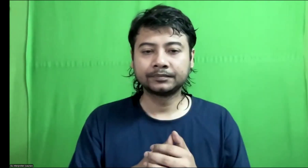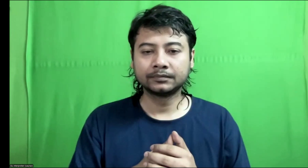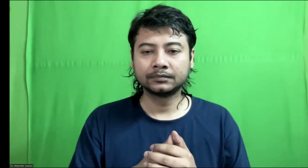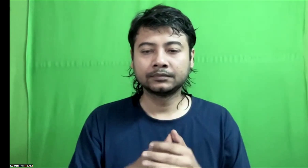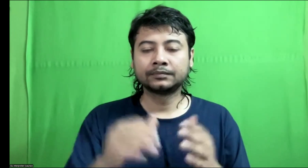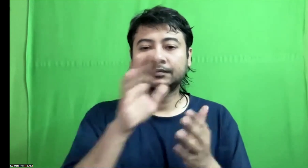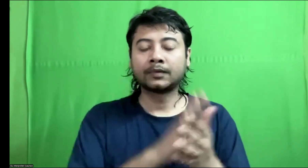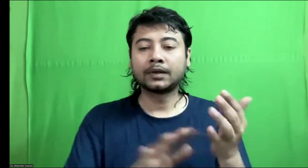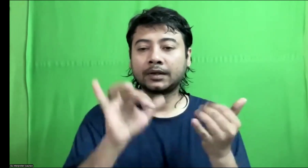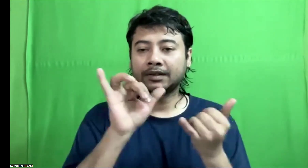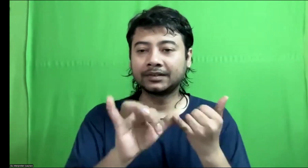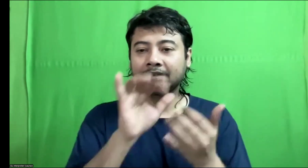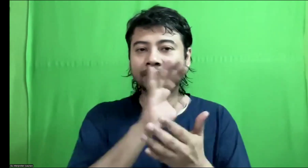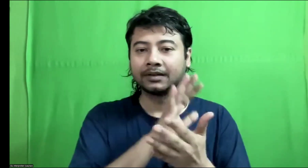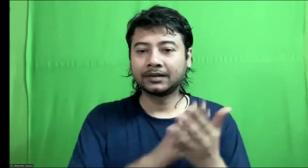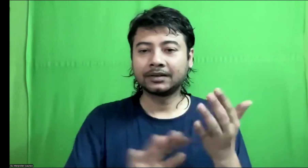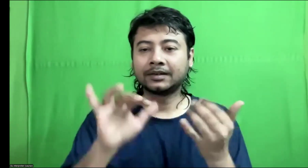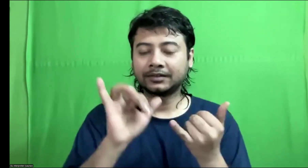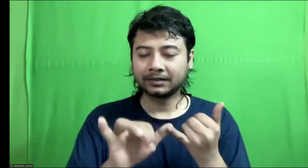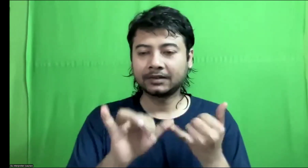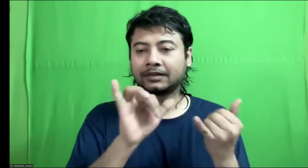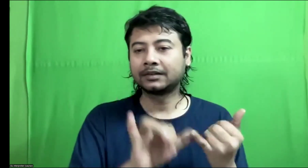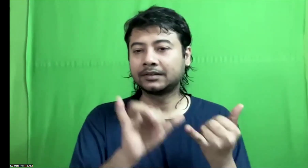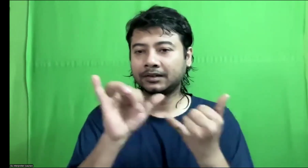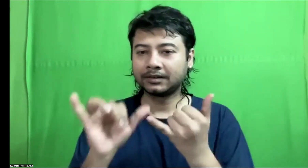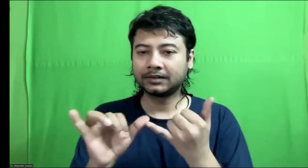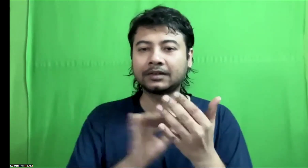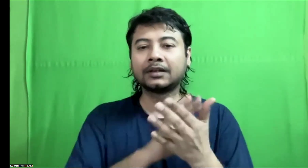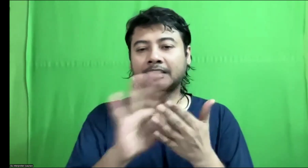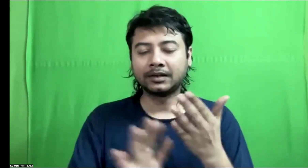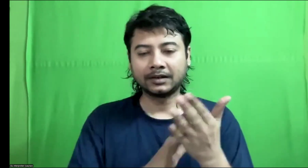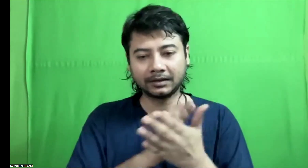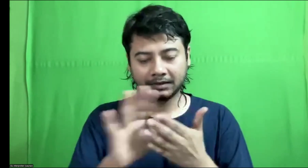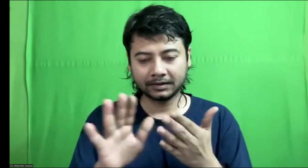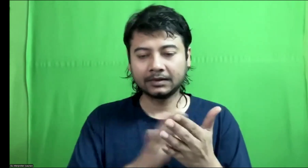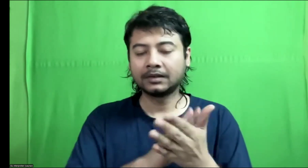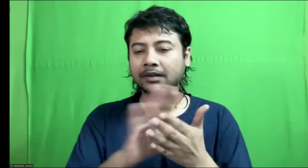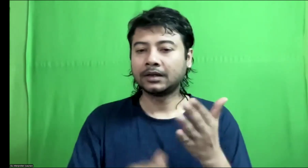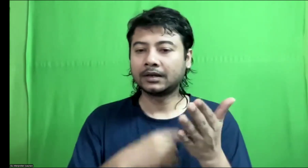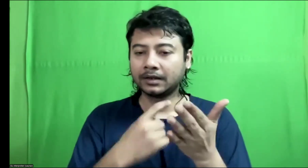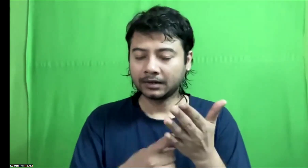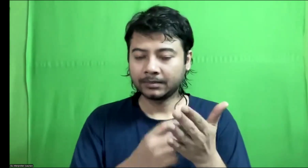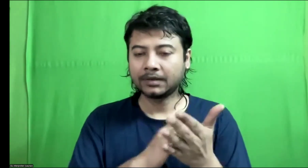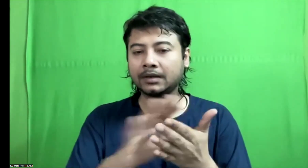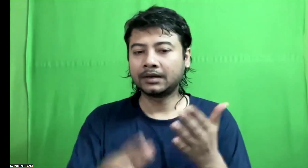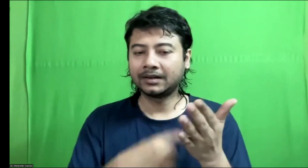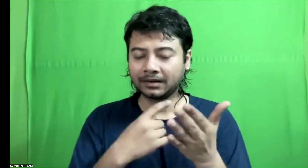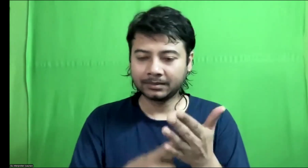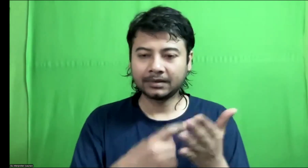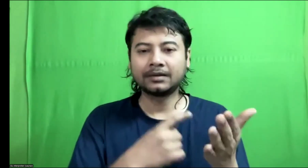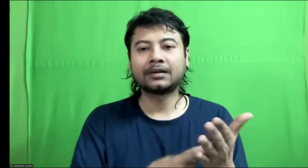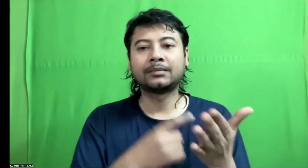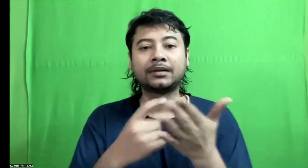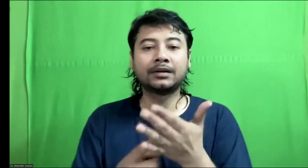Hare Krishna Krishna Krishna Krishna Hare Hare Hare Rama Hare Rama